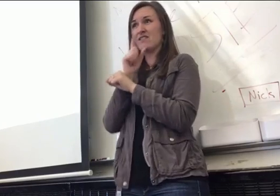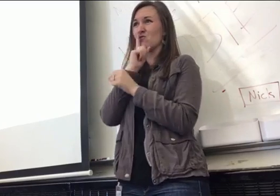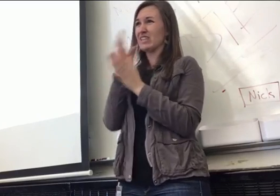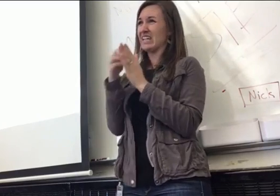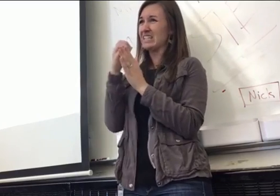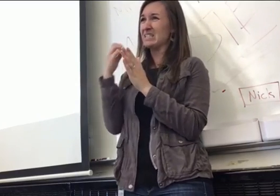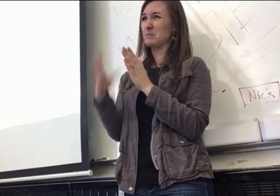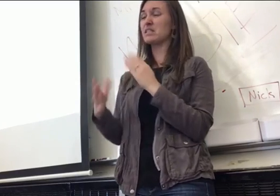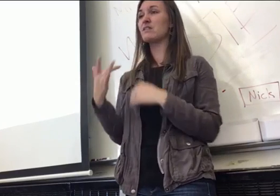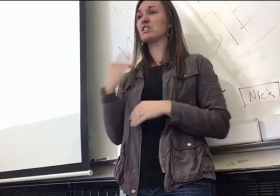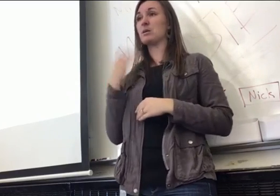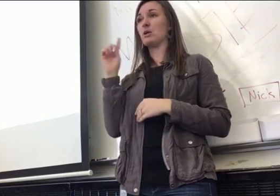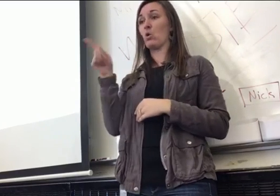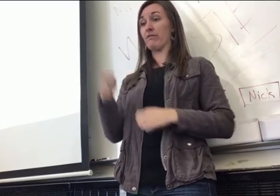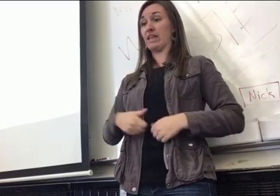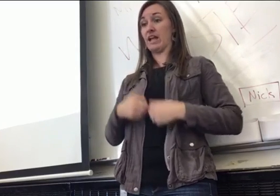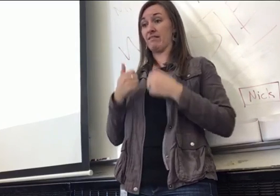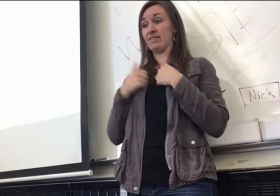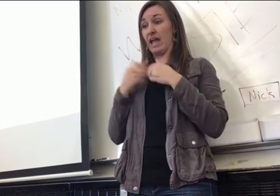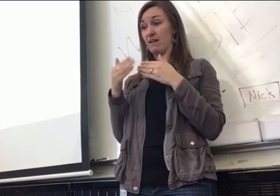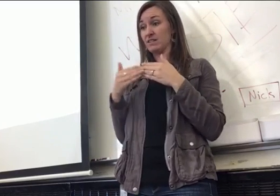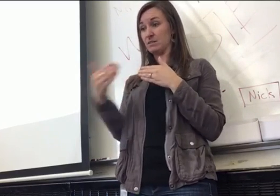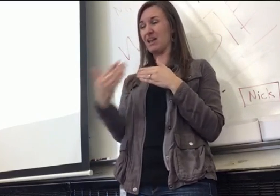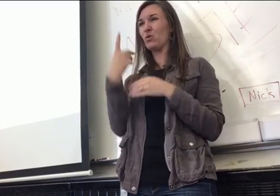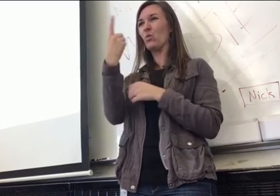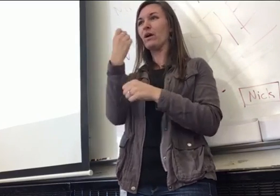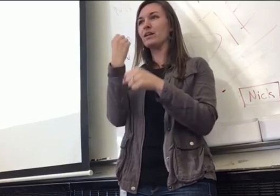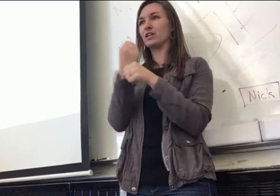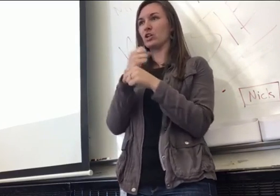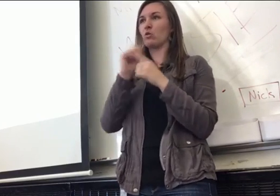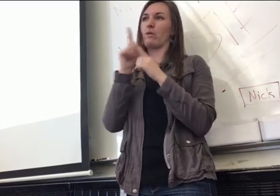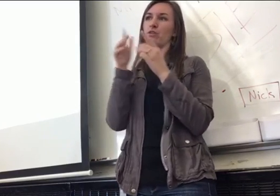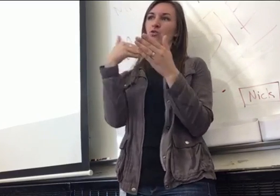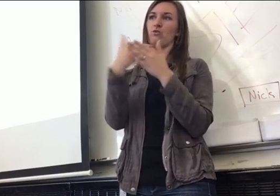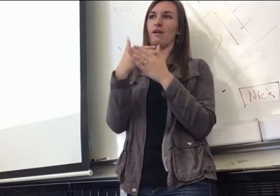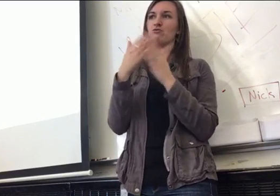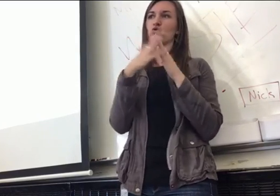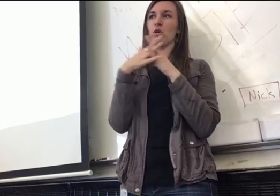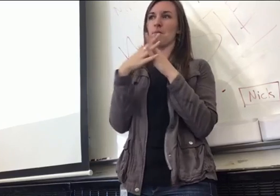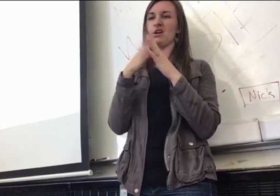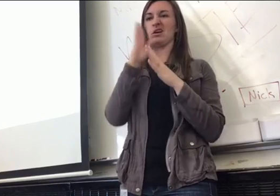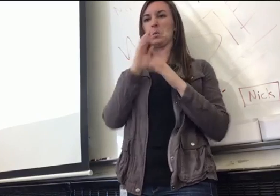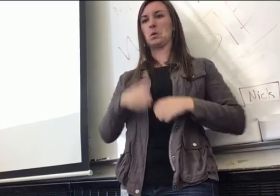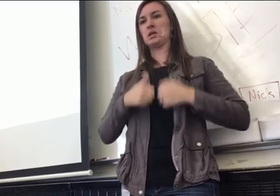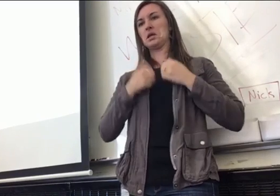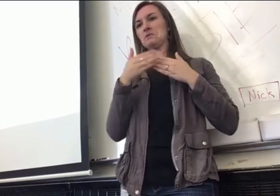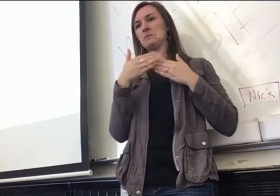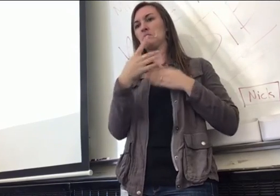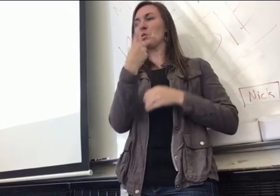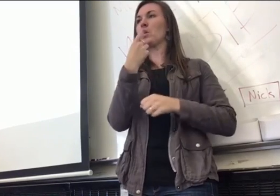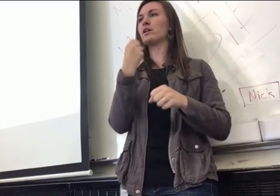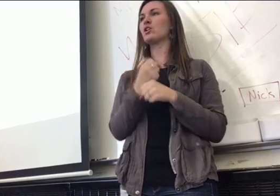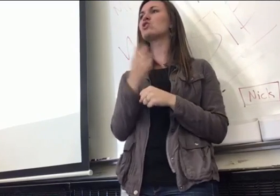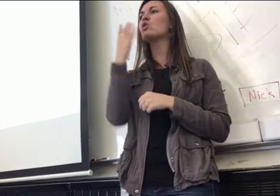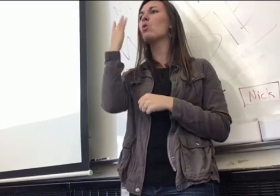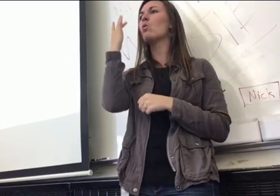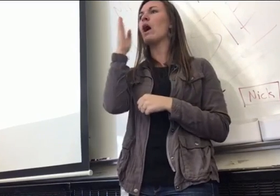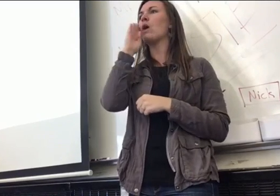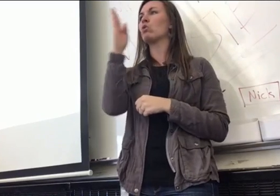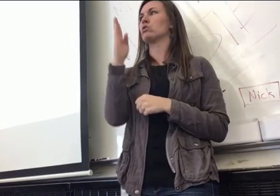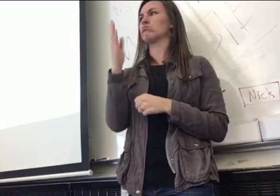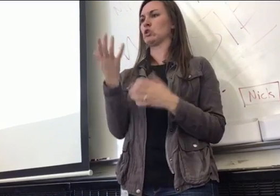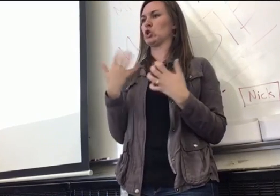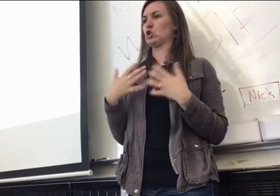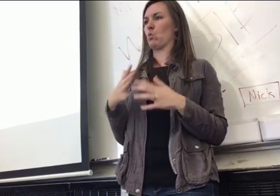typically only had a lifespan of 1 year once they made it into the Americas. So why would they not want the fittest people? Well, as a